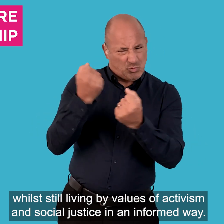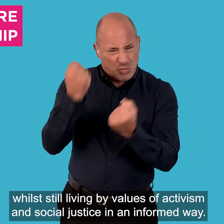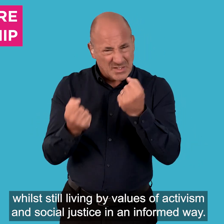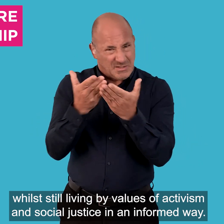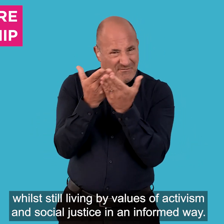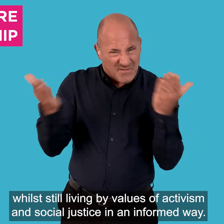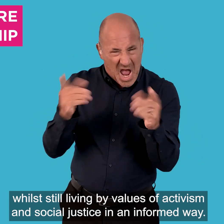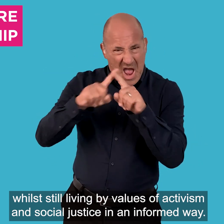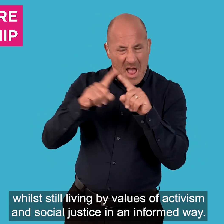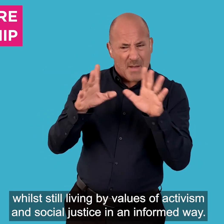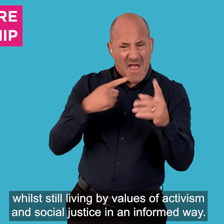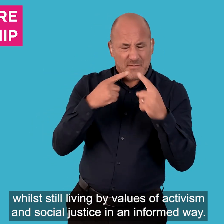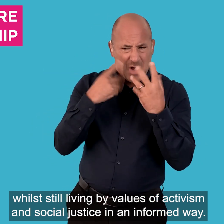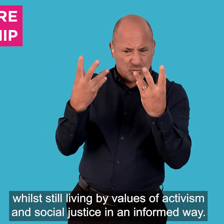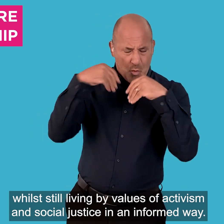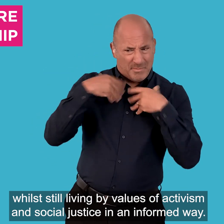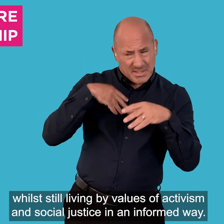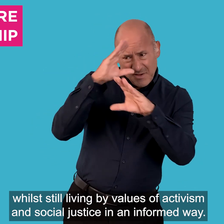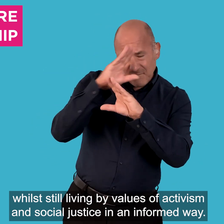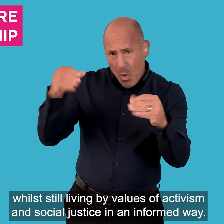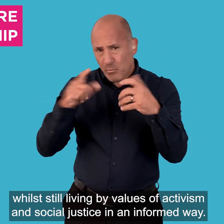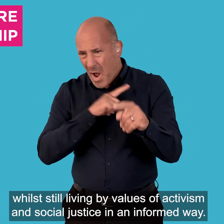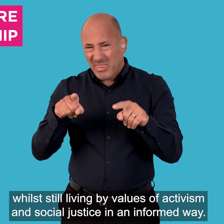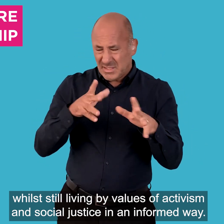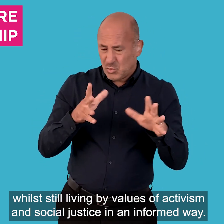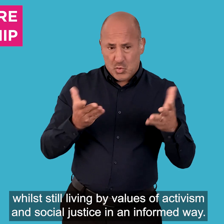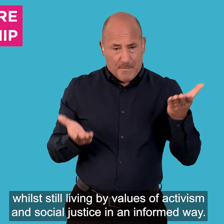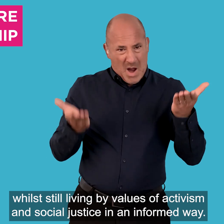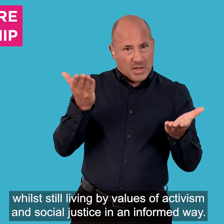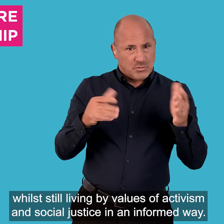and social justice in an informed way.